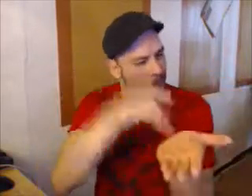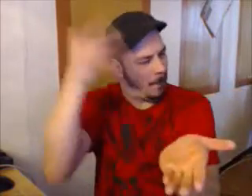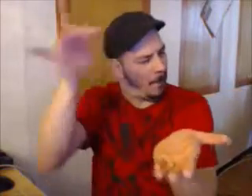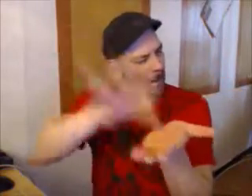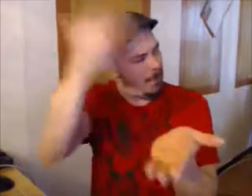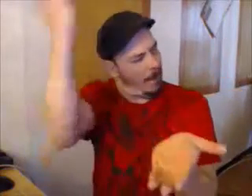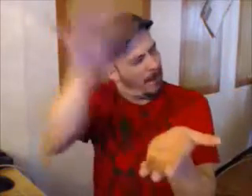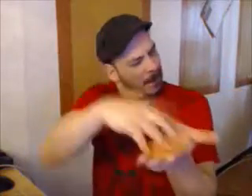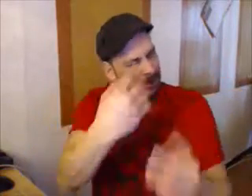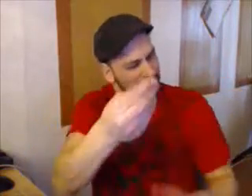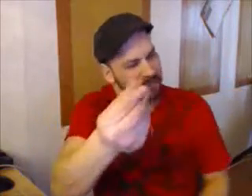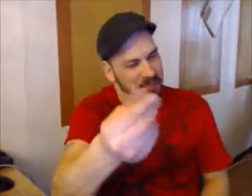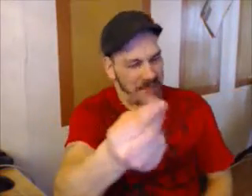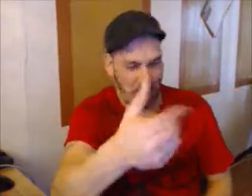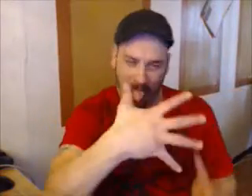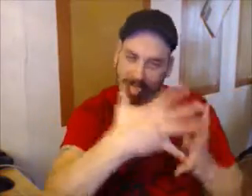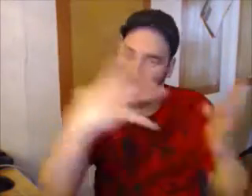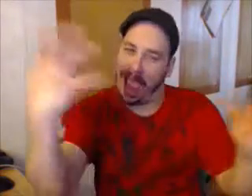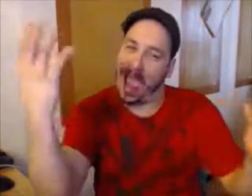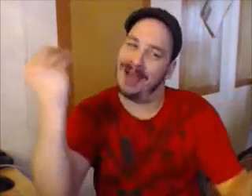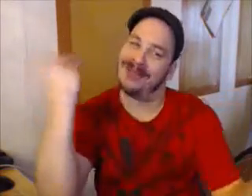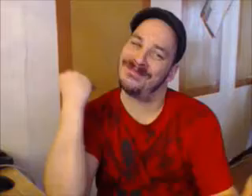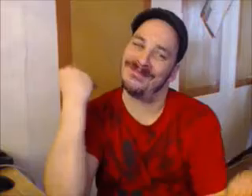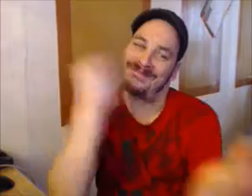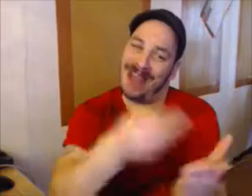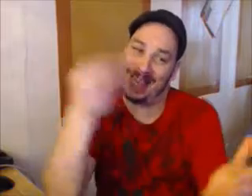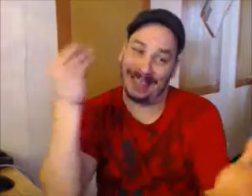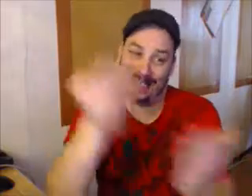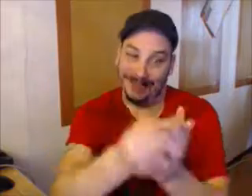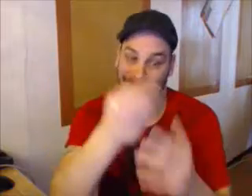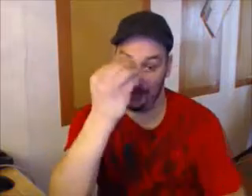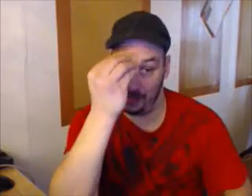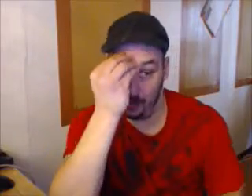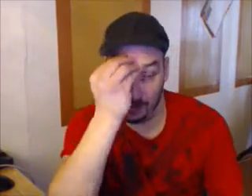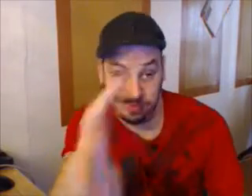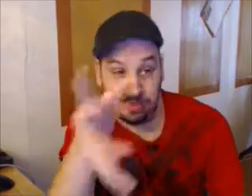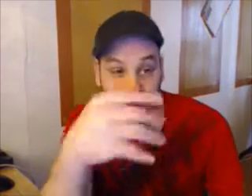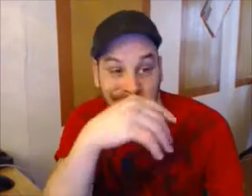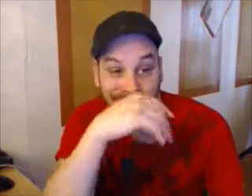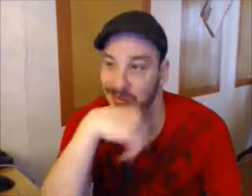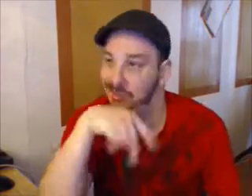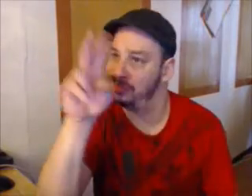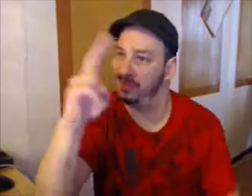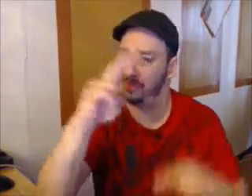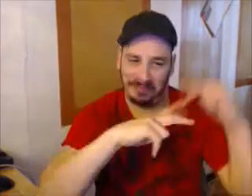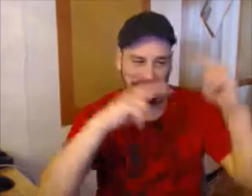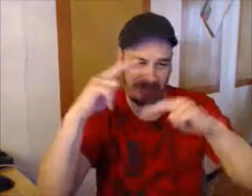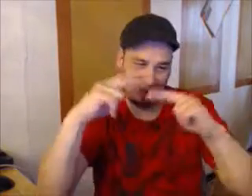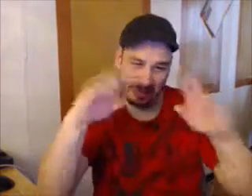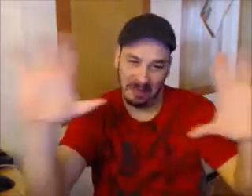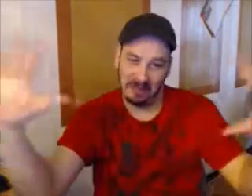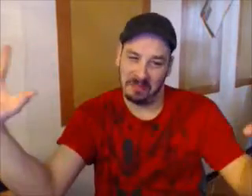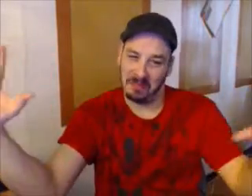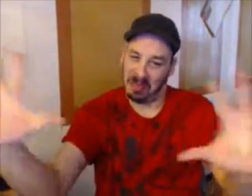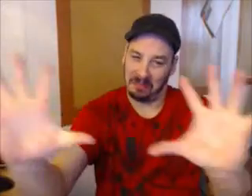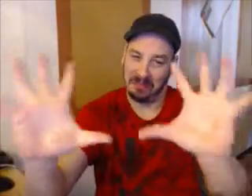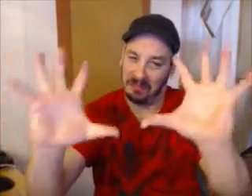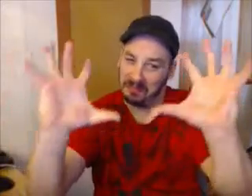Washington all the time, will no longer be acceptable to either the American people or to the challenges that we have to get this economy rolling again and get